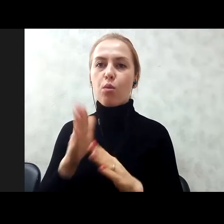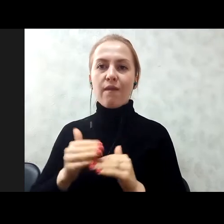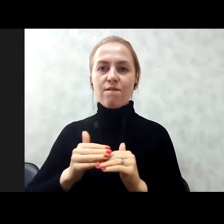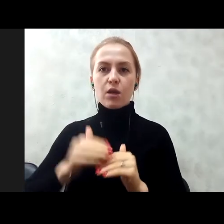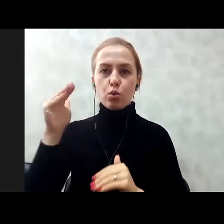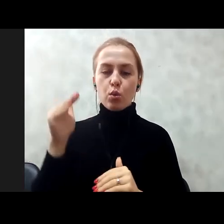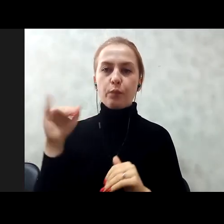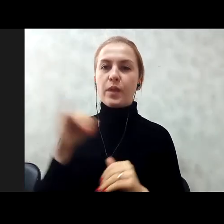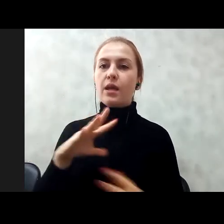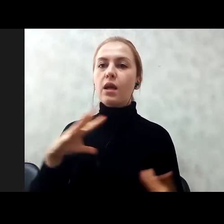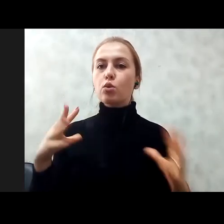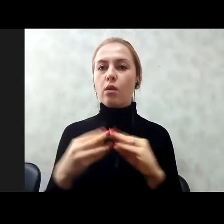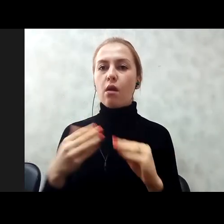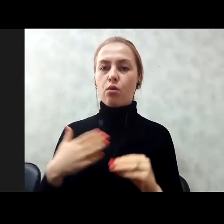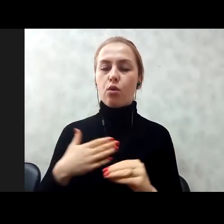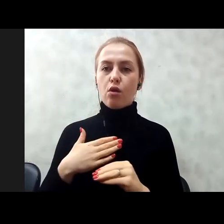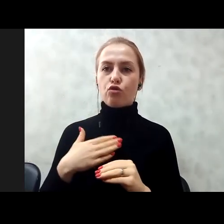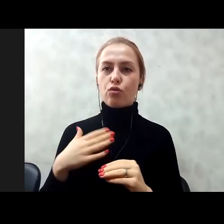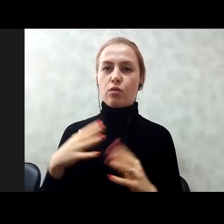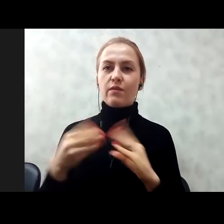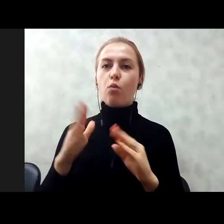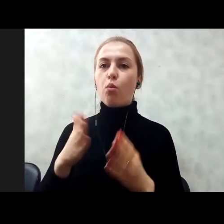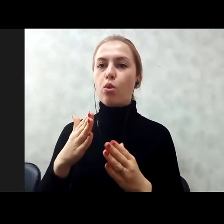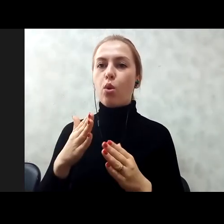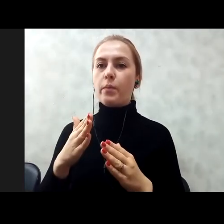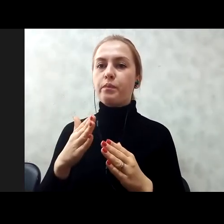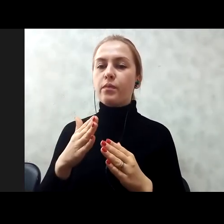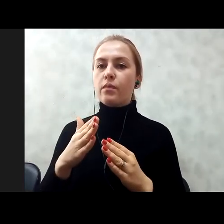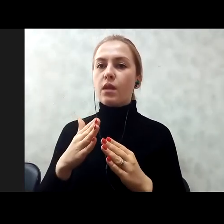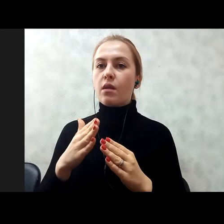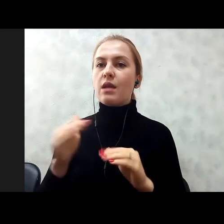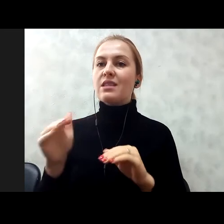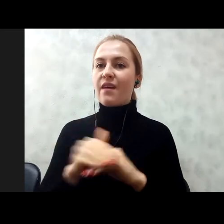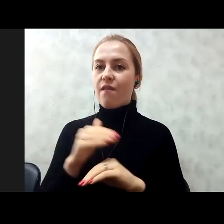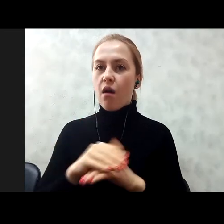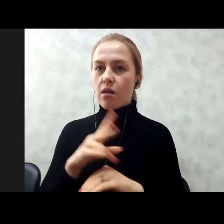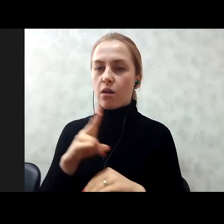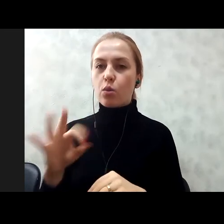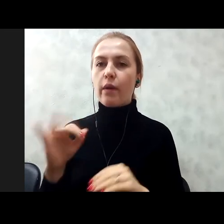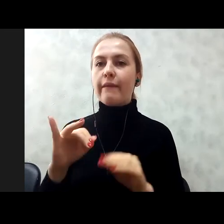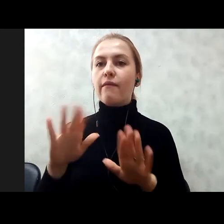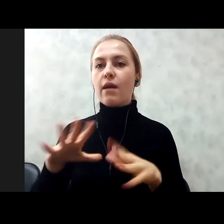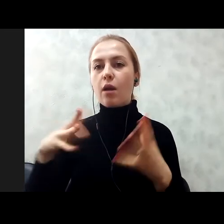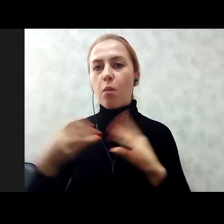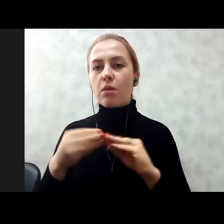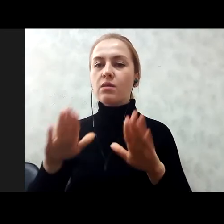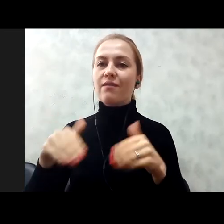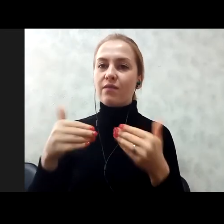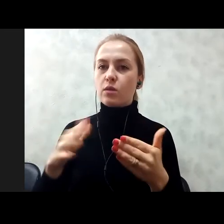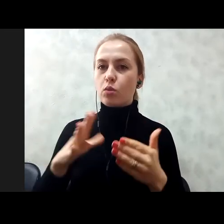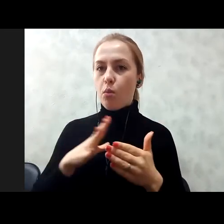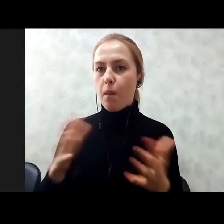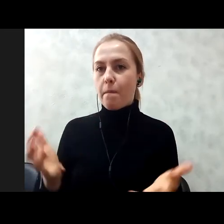and accordingly, the conclusions and recommendations were endorsed by the Congress Bureau on the 7th of